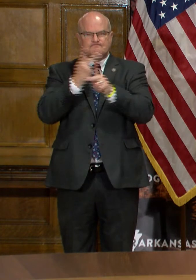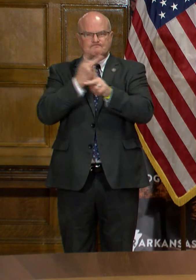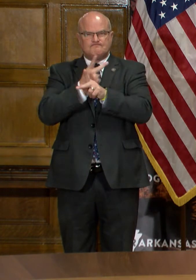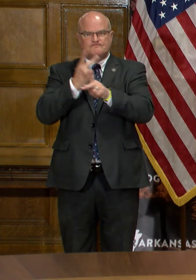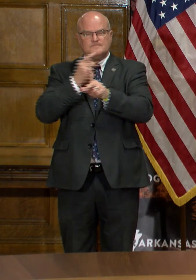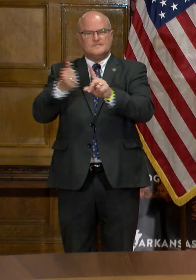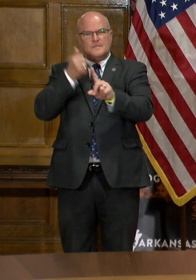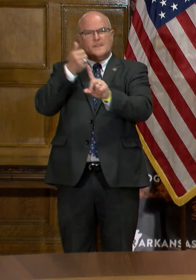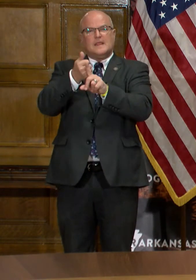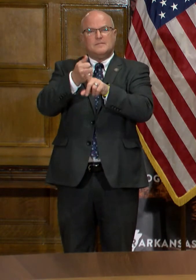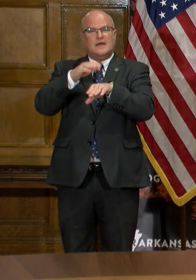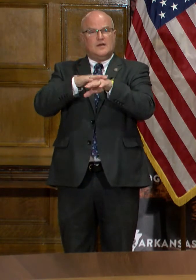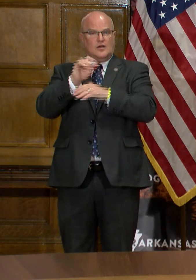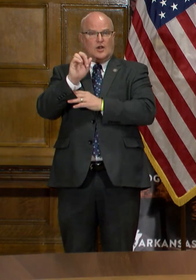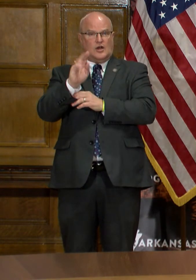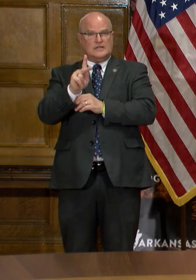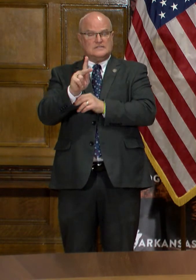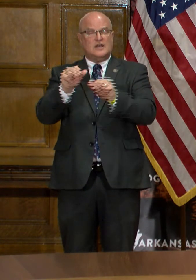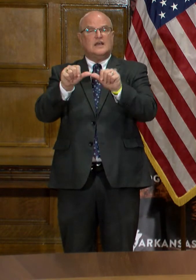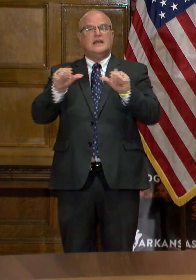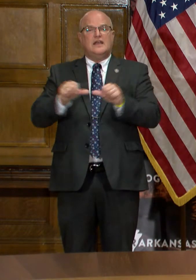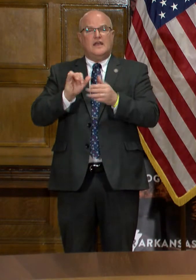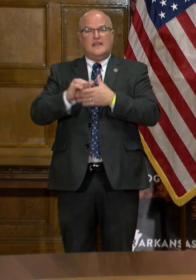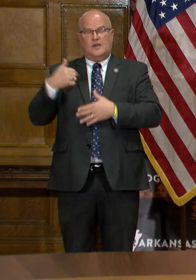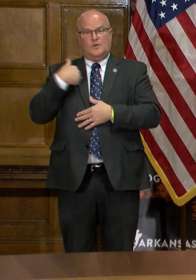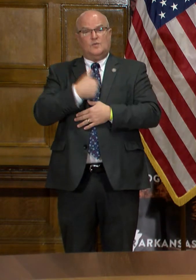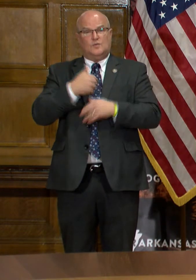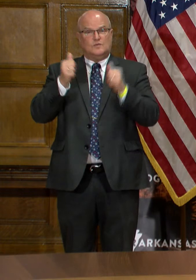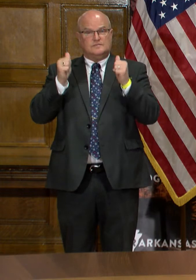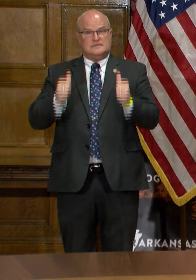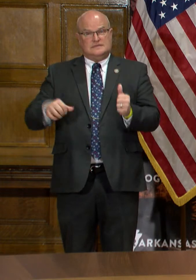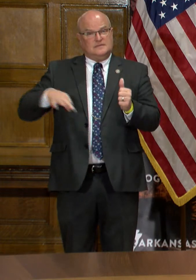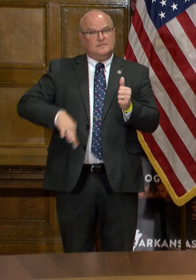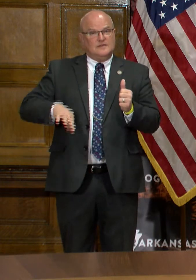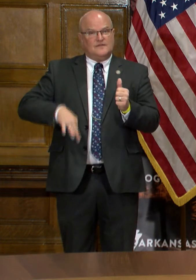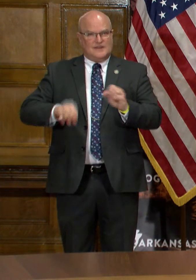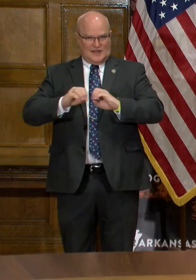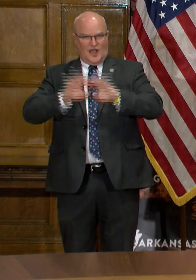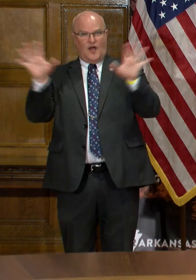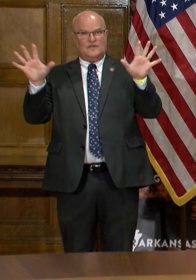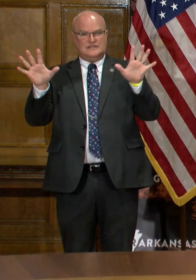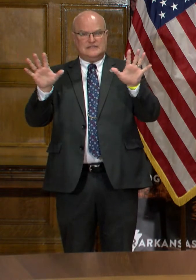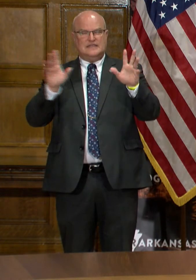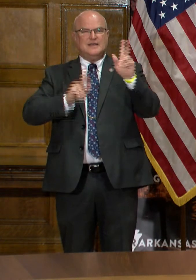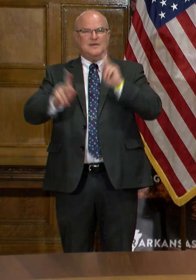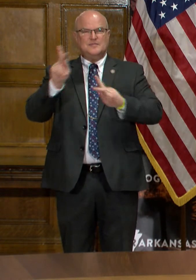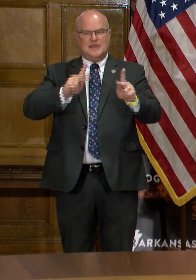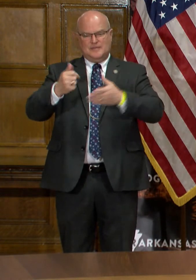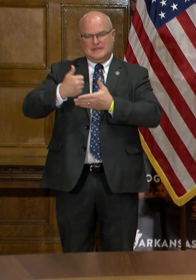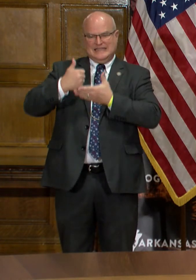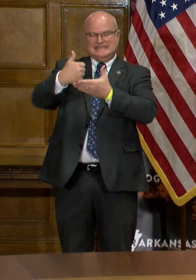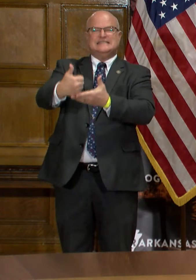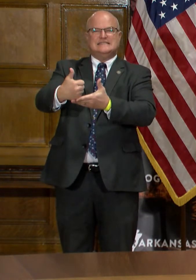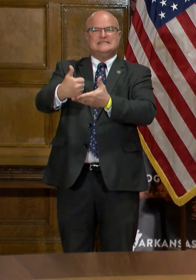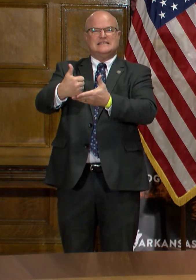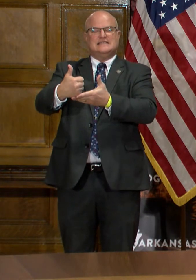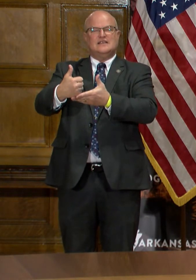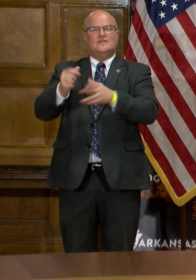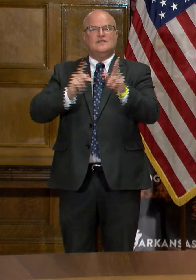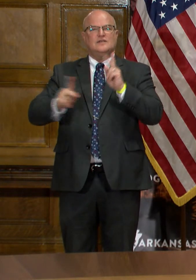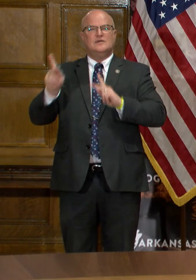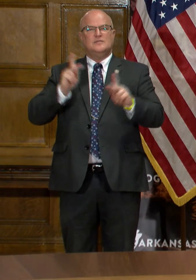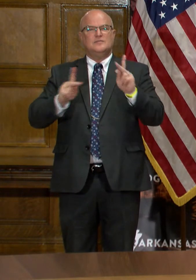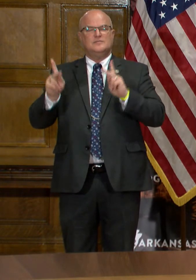the impact on Arkansas and the areas that we can benefit. Obviously, the individual assistance to